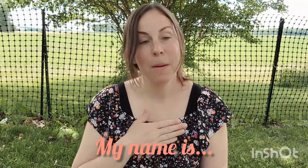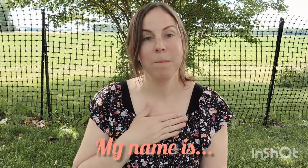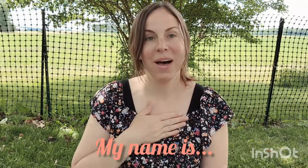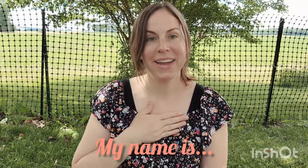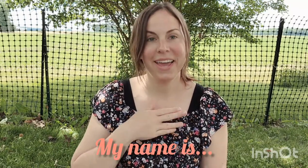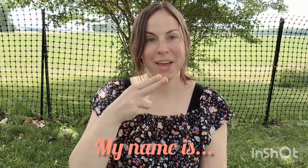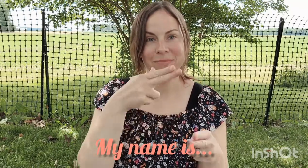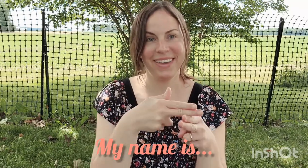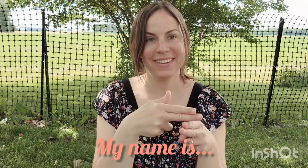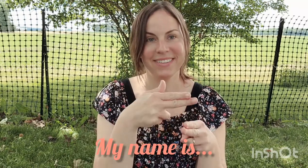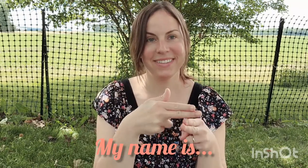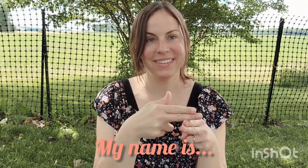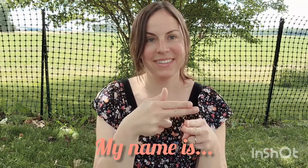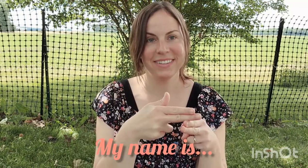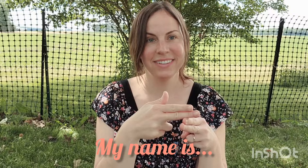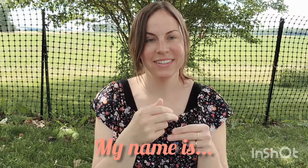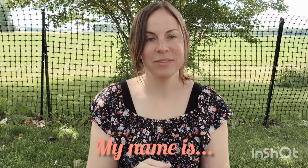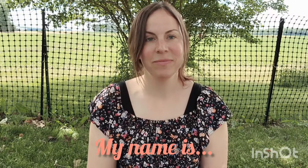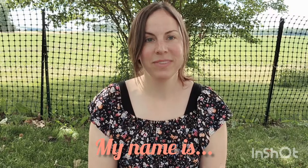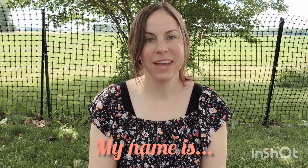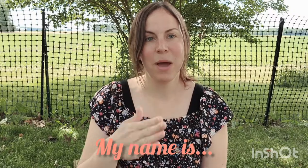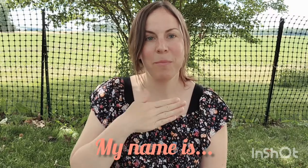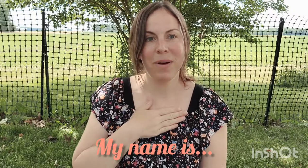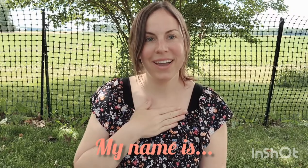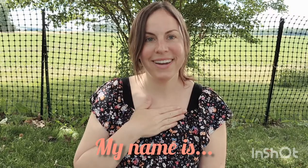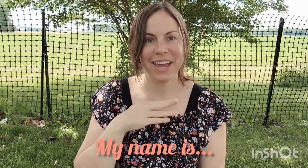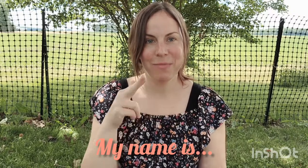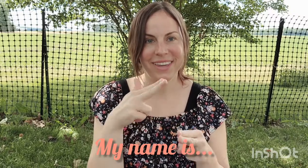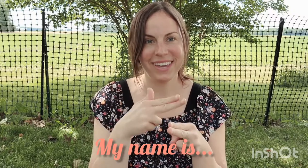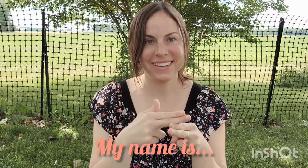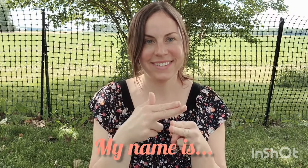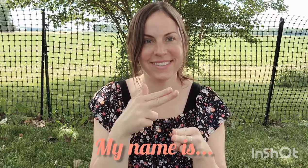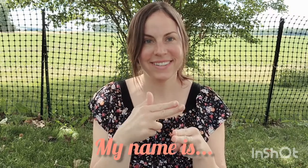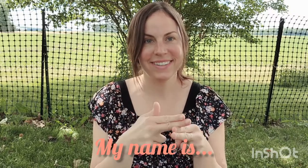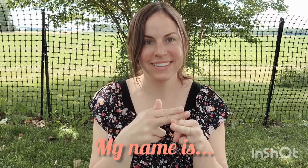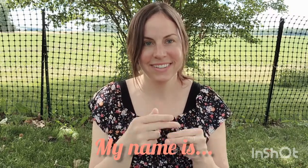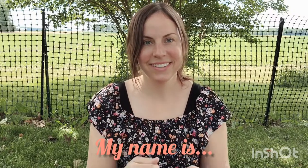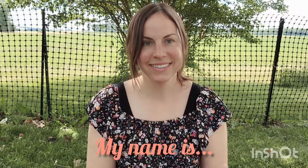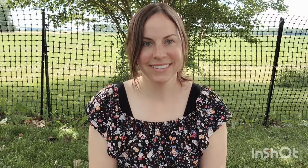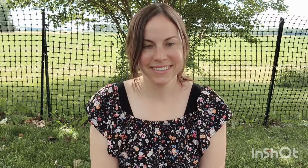My name is. My name is.